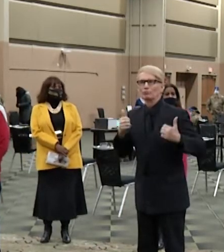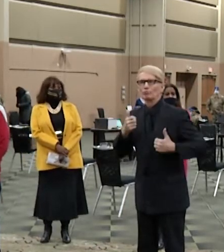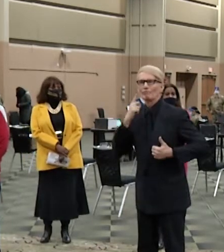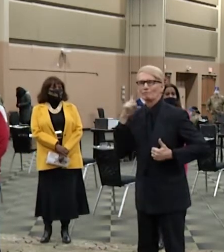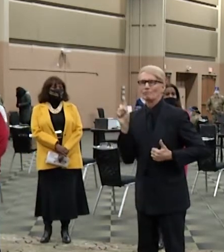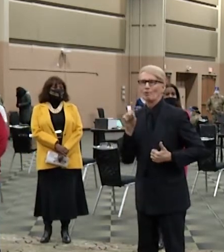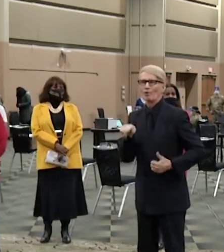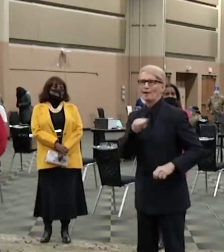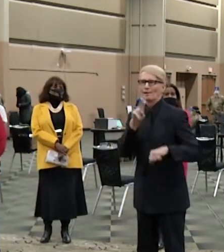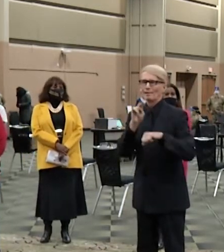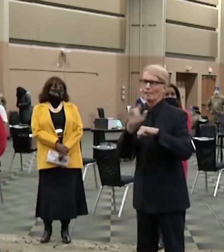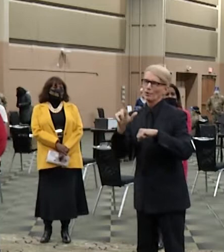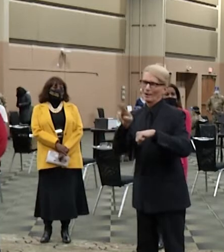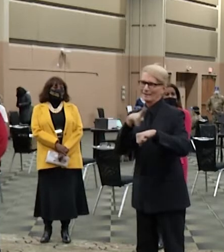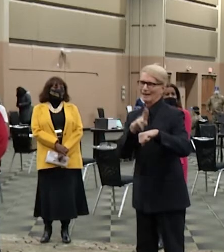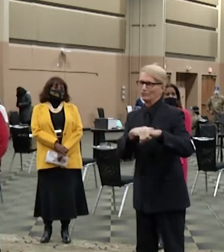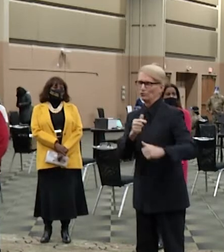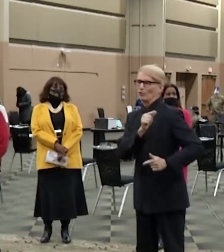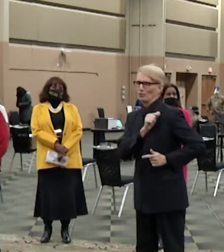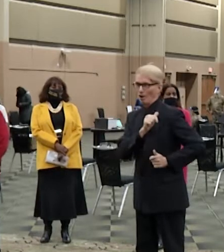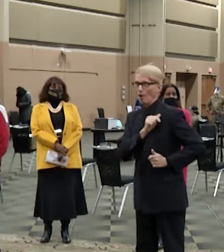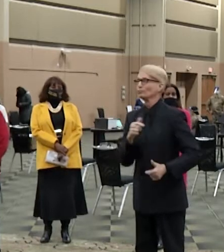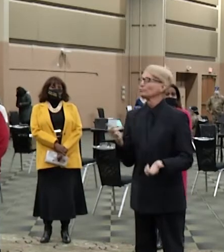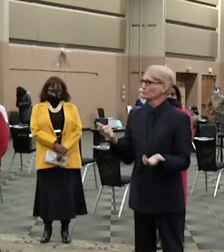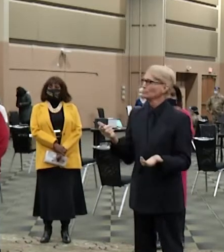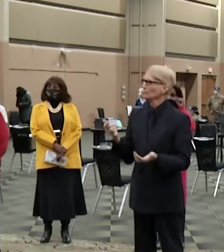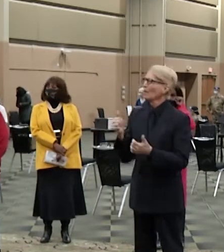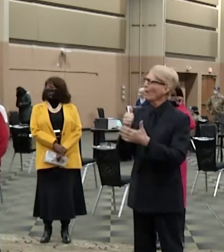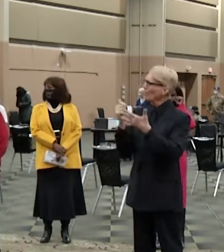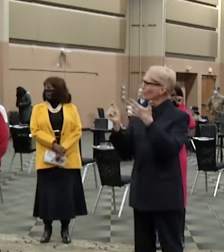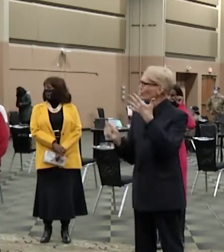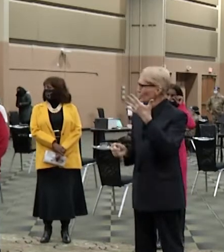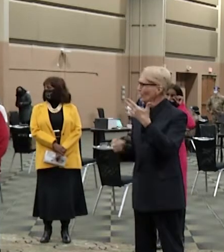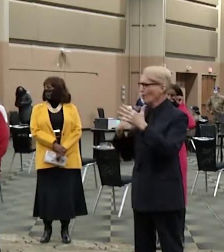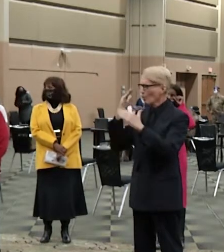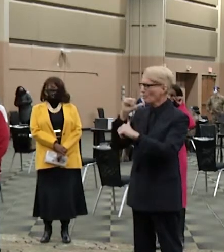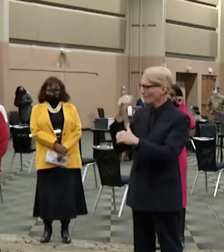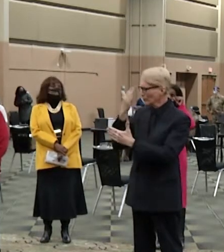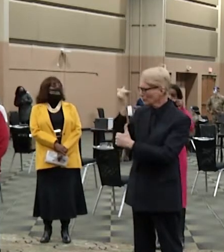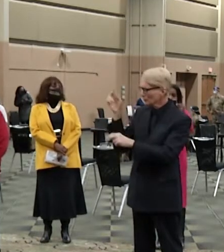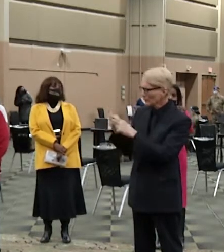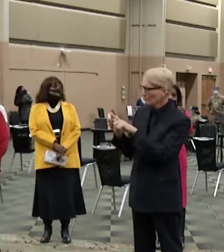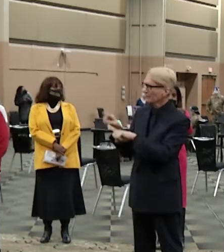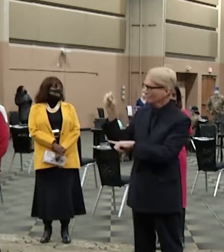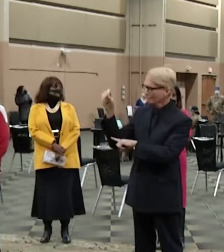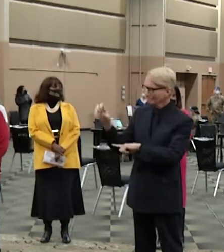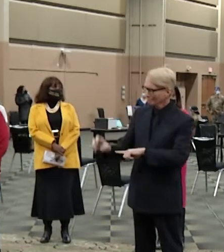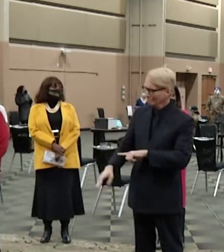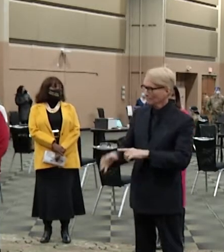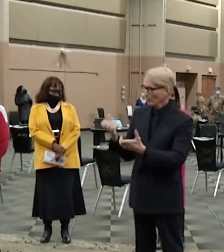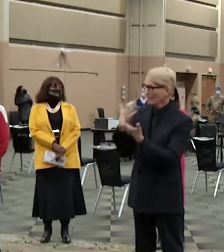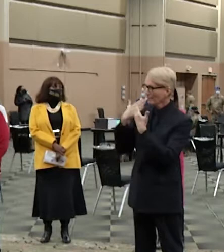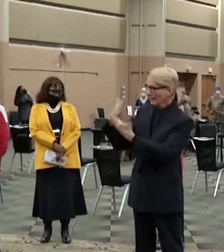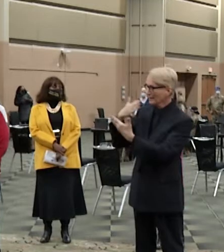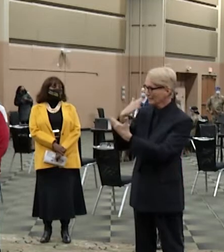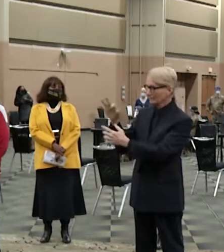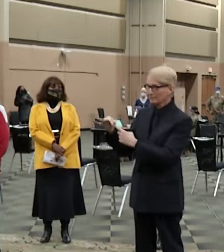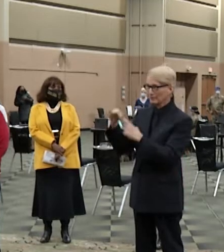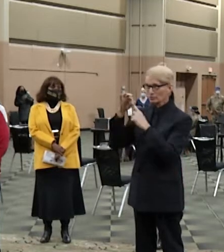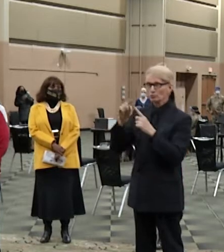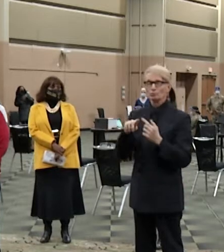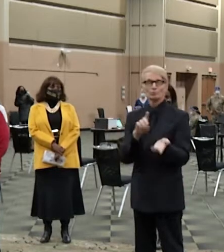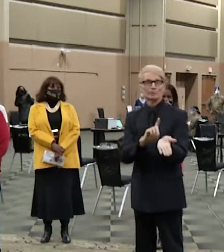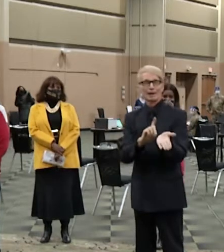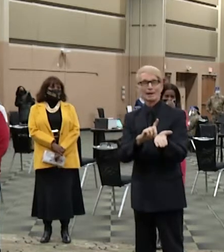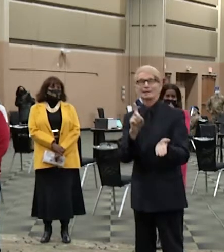forgotten other elected officials. I hope I haven't, but I want to make sure that they're all recognized. A special thanks to Dr.